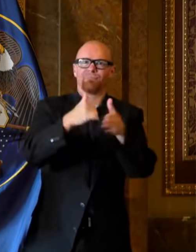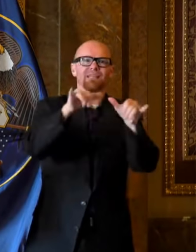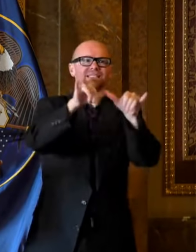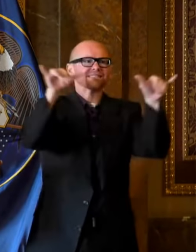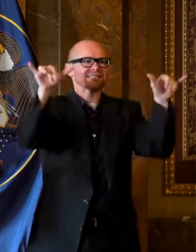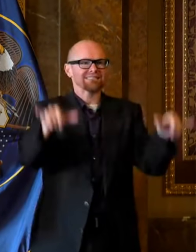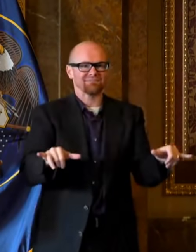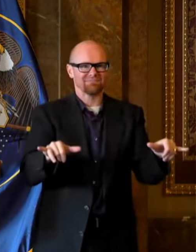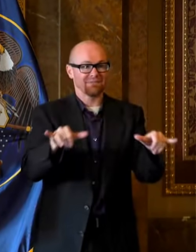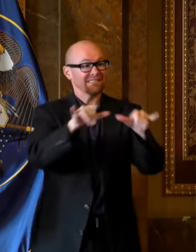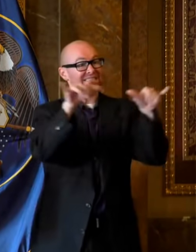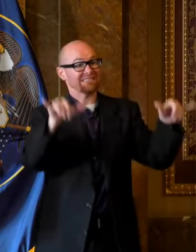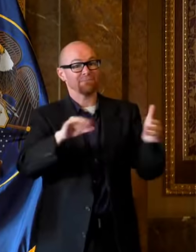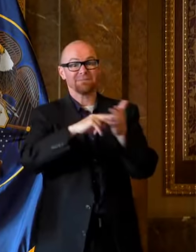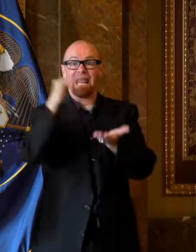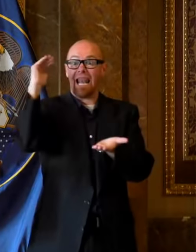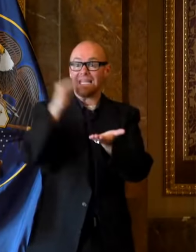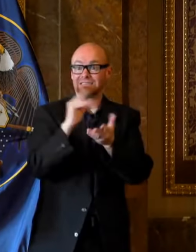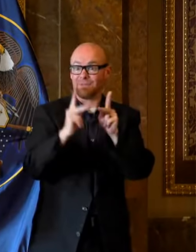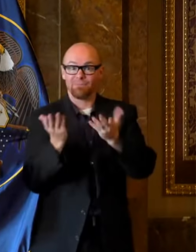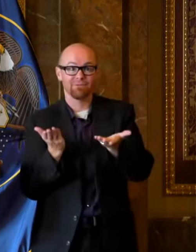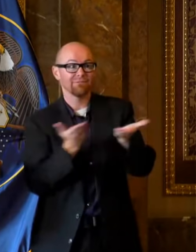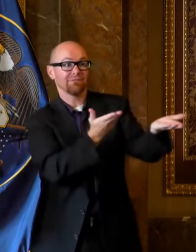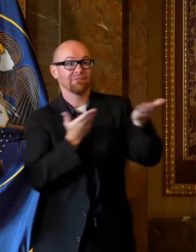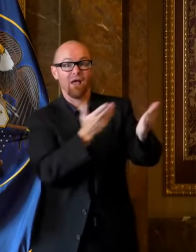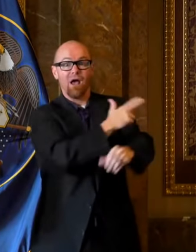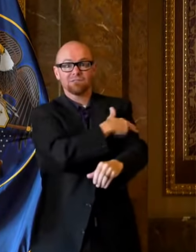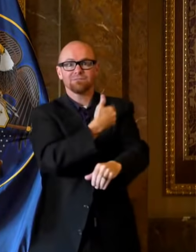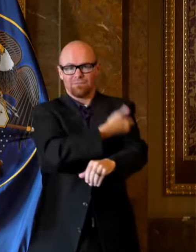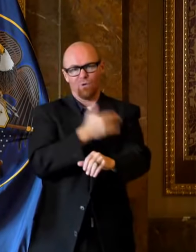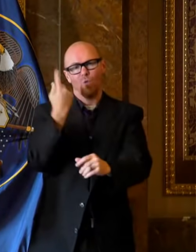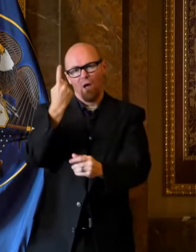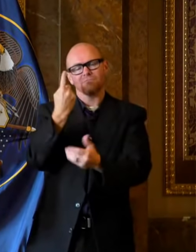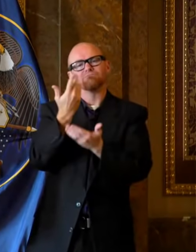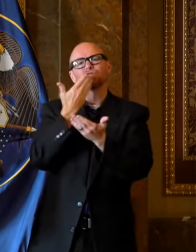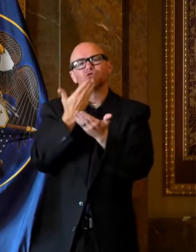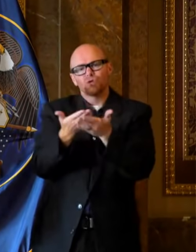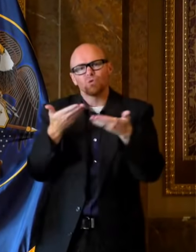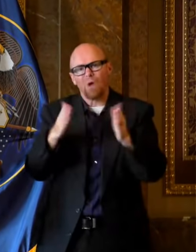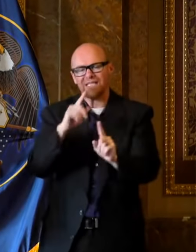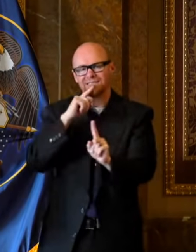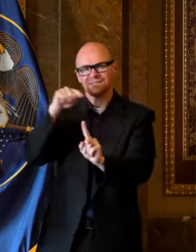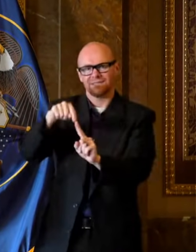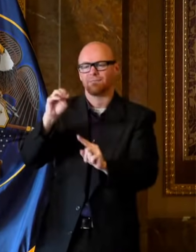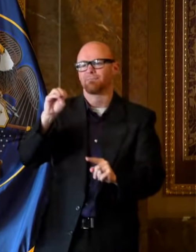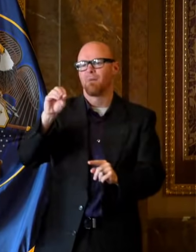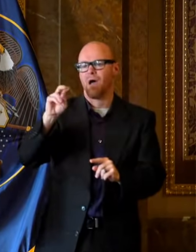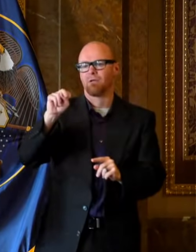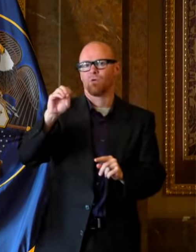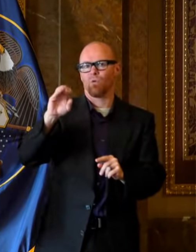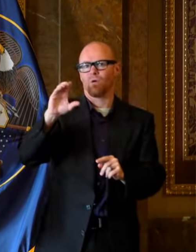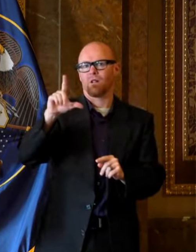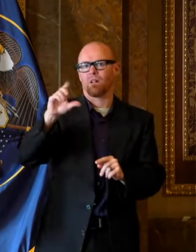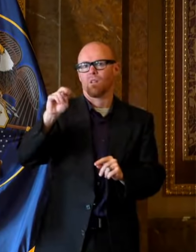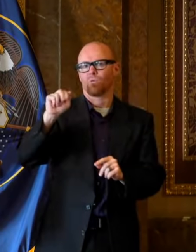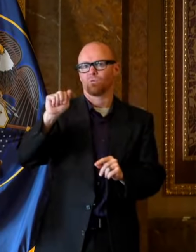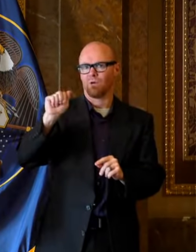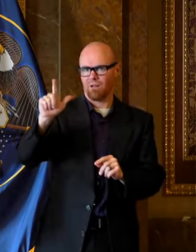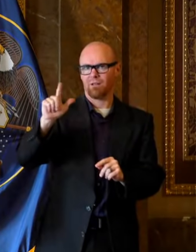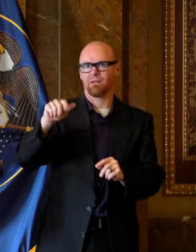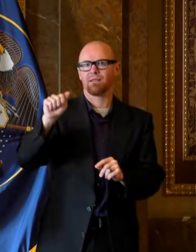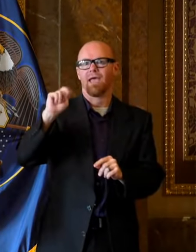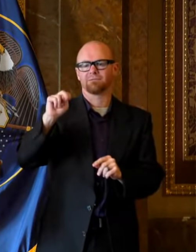more monoclonal antibody treatments, and so we're looking at ways to expand there. So